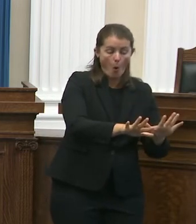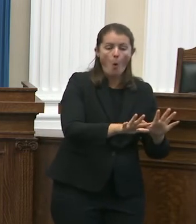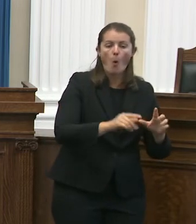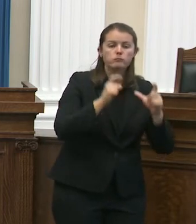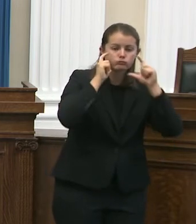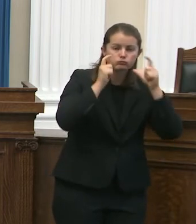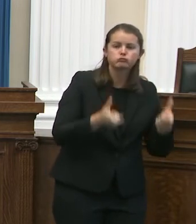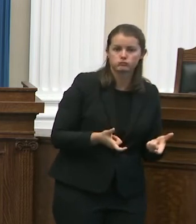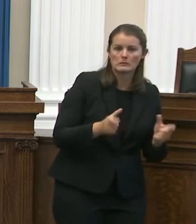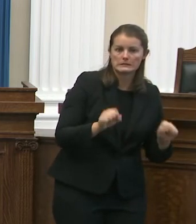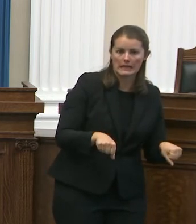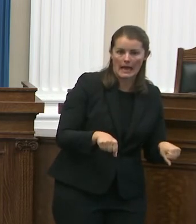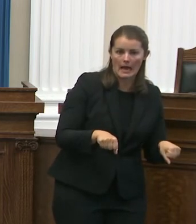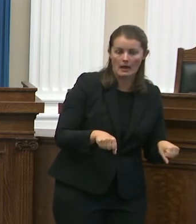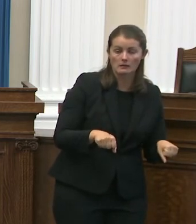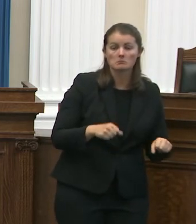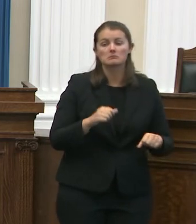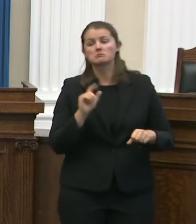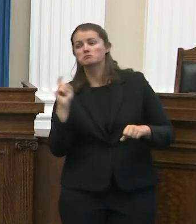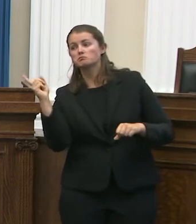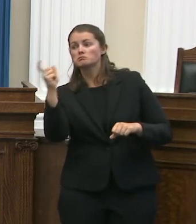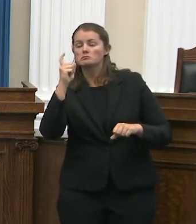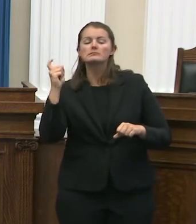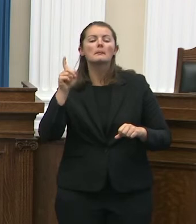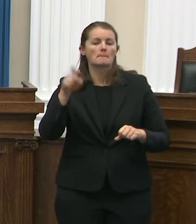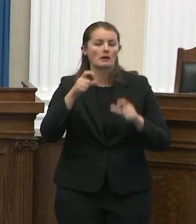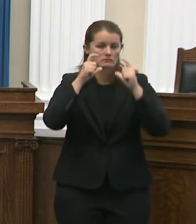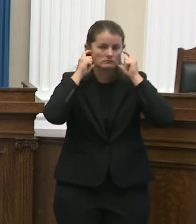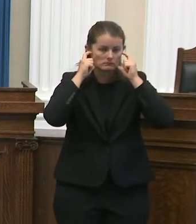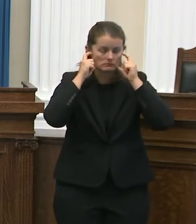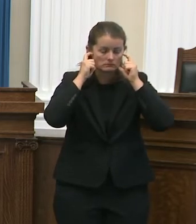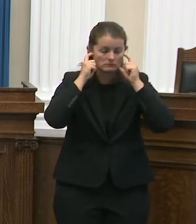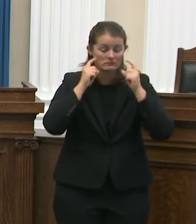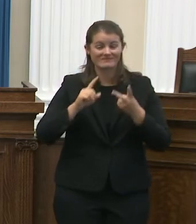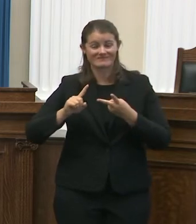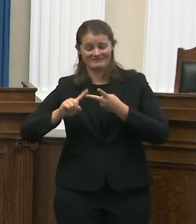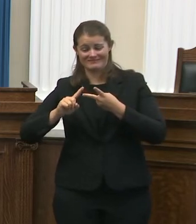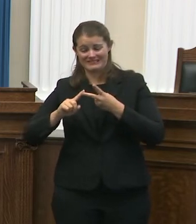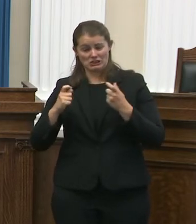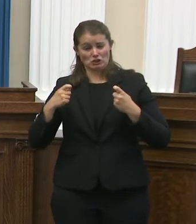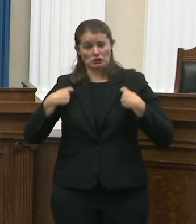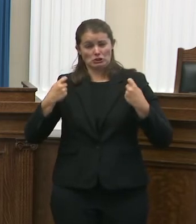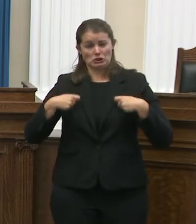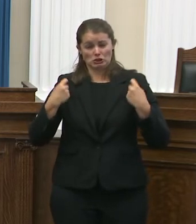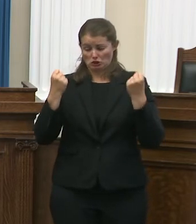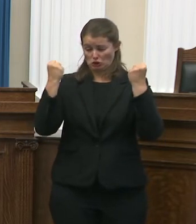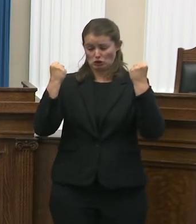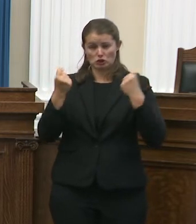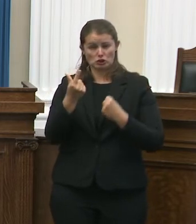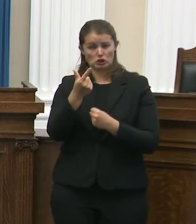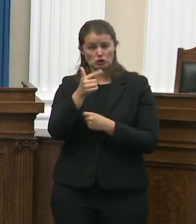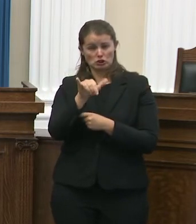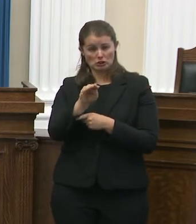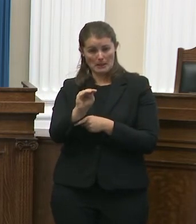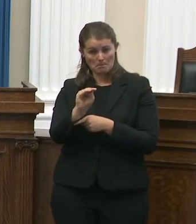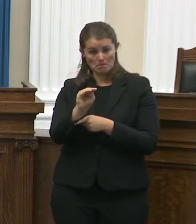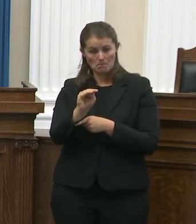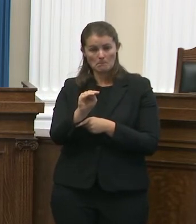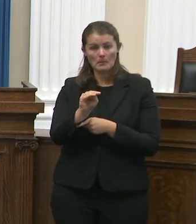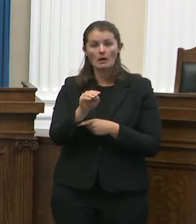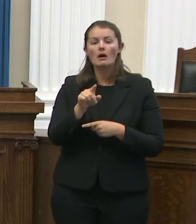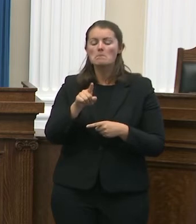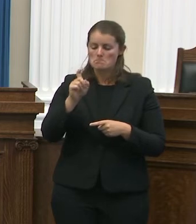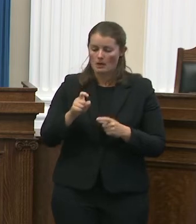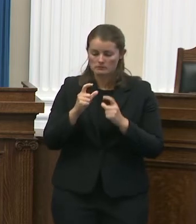that. And when it comes to gyms, you must wear a face covering at all times unless you are actively engaged